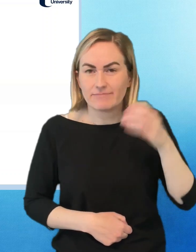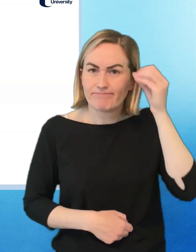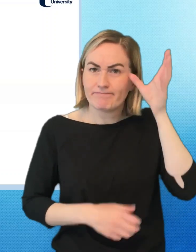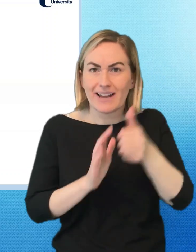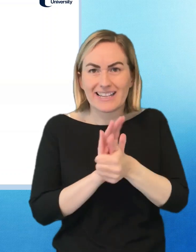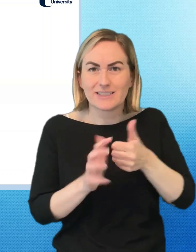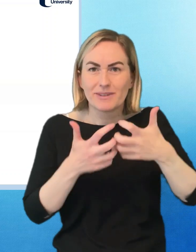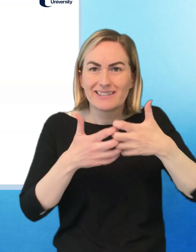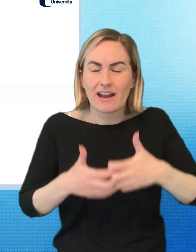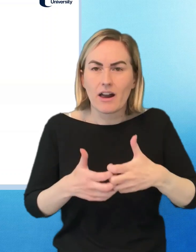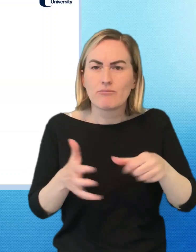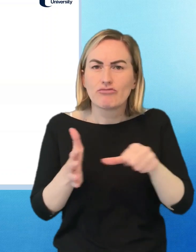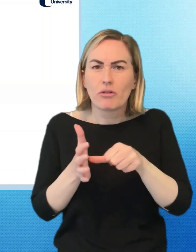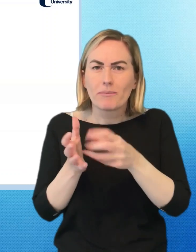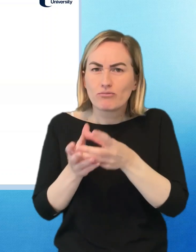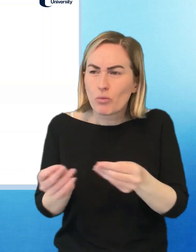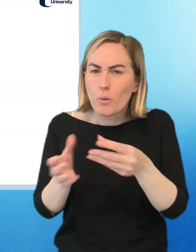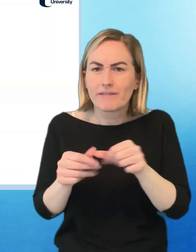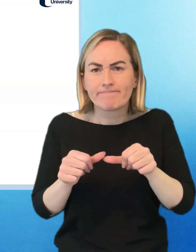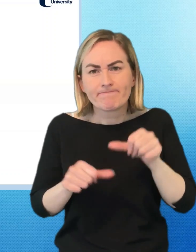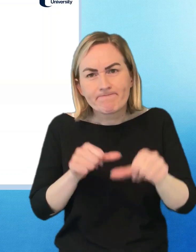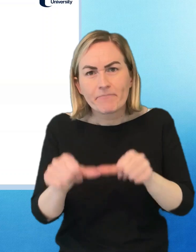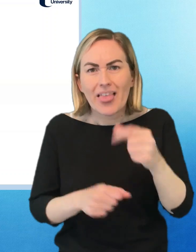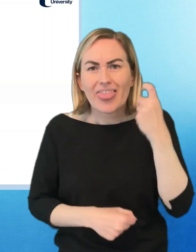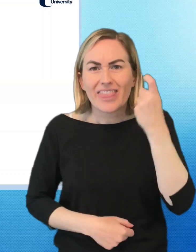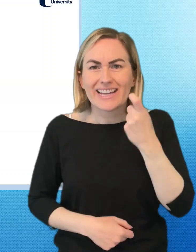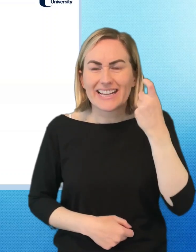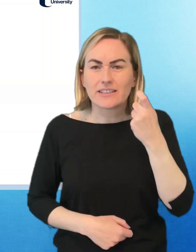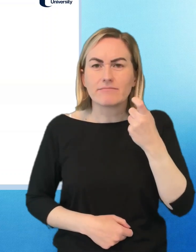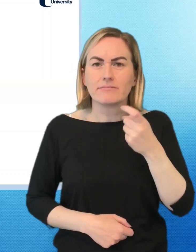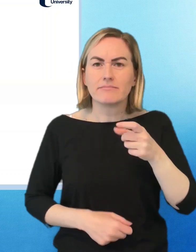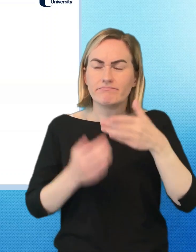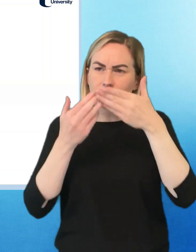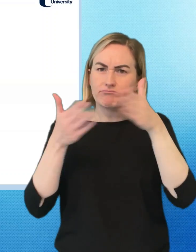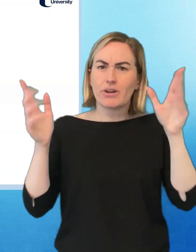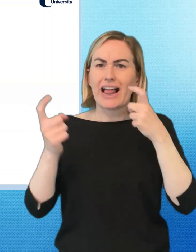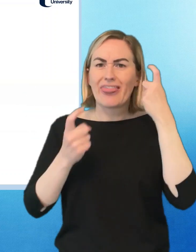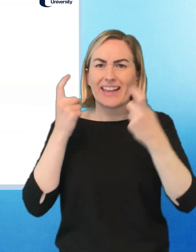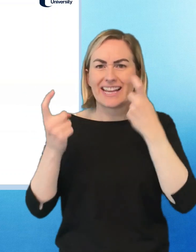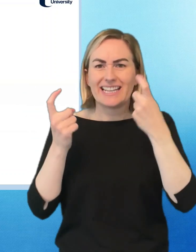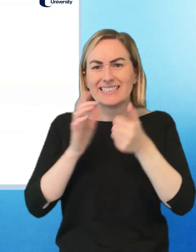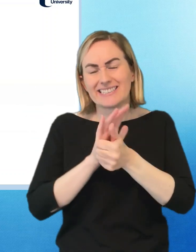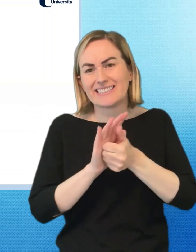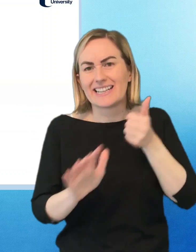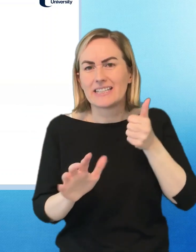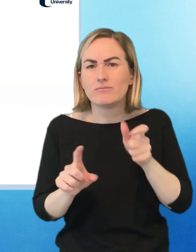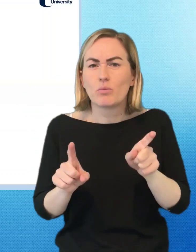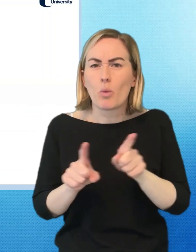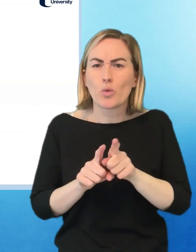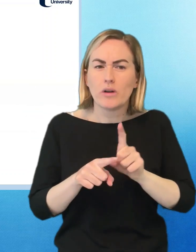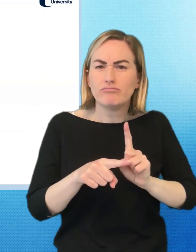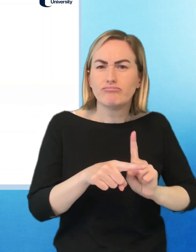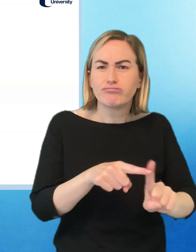They need to be a technical expert, a problem solver, needs to be a systems thinker, and have critical